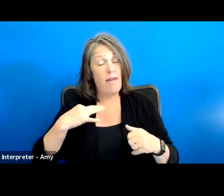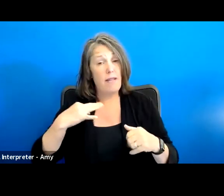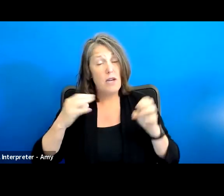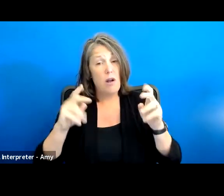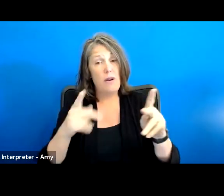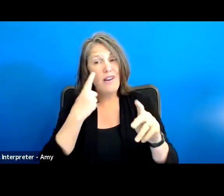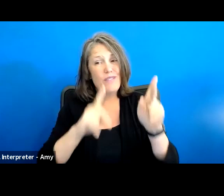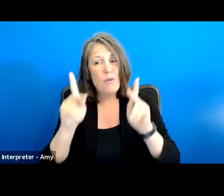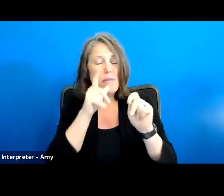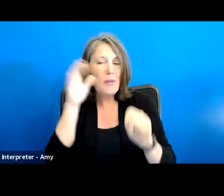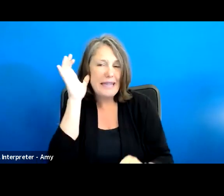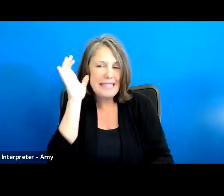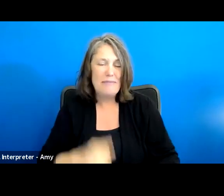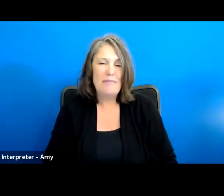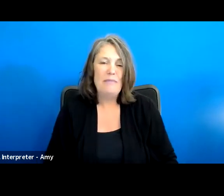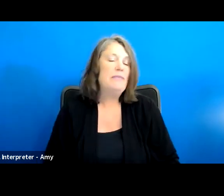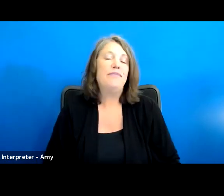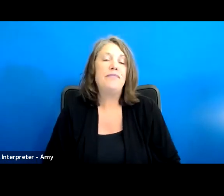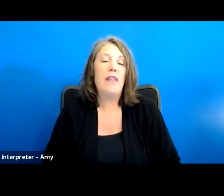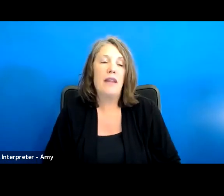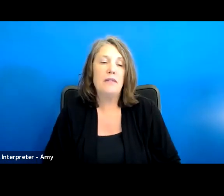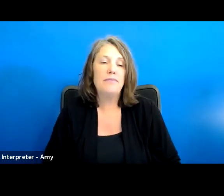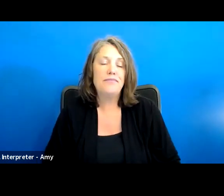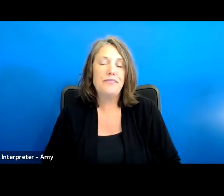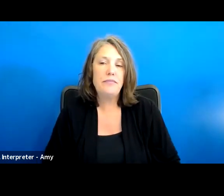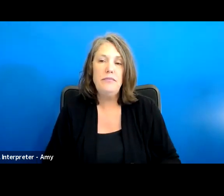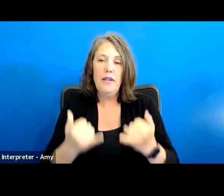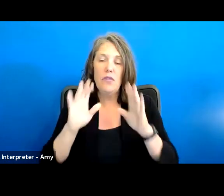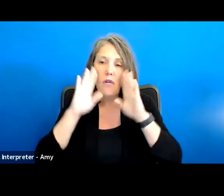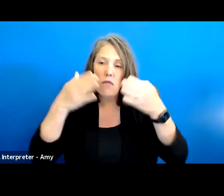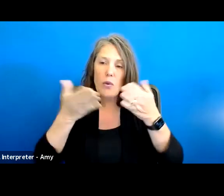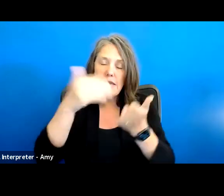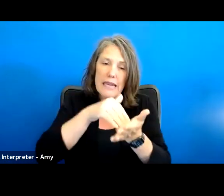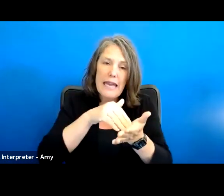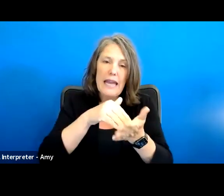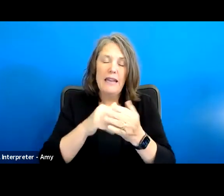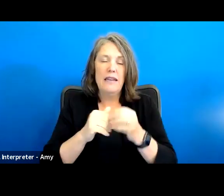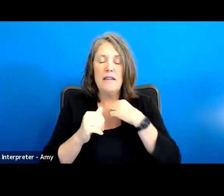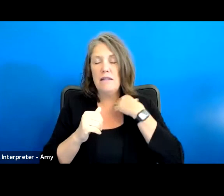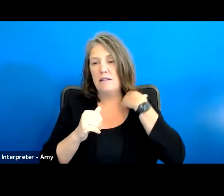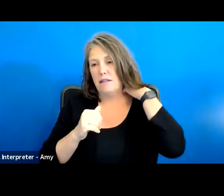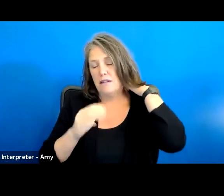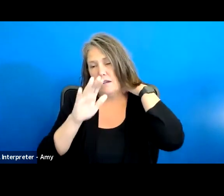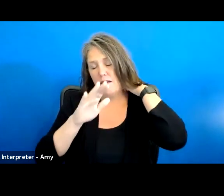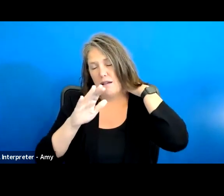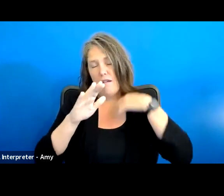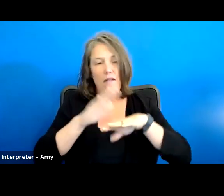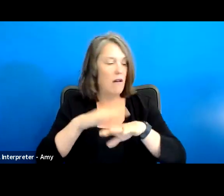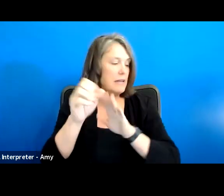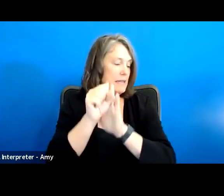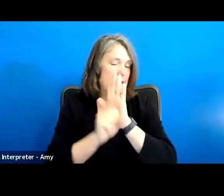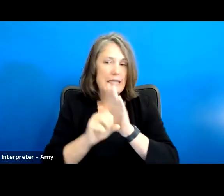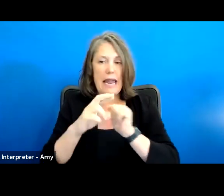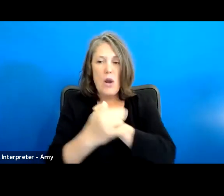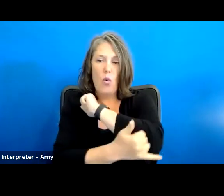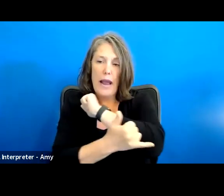for listeners. So by focusing again on state or